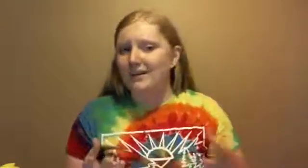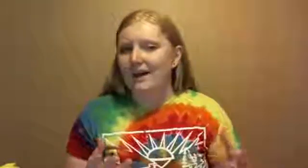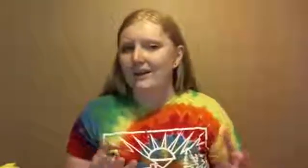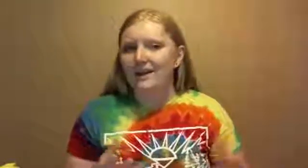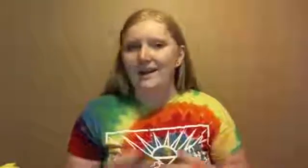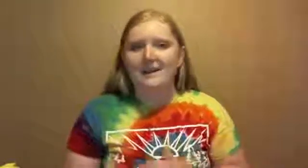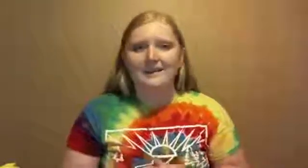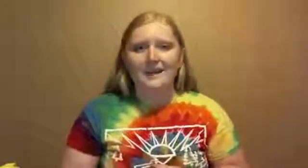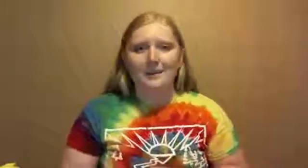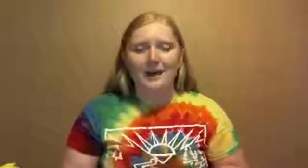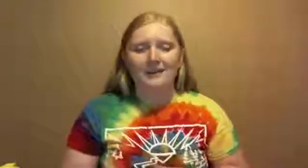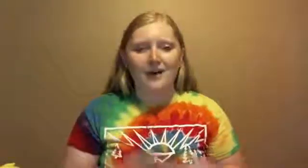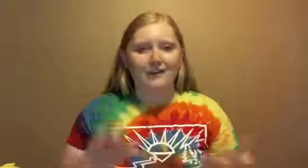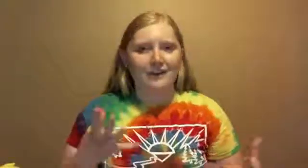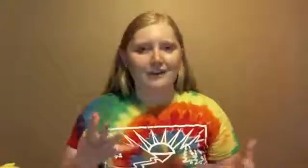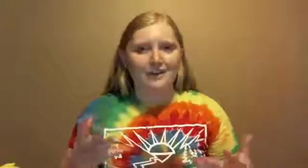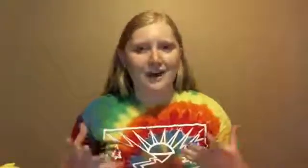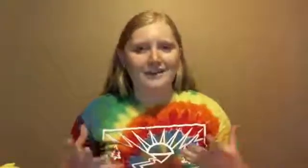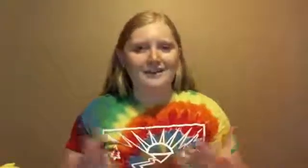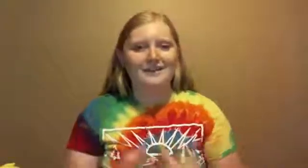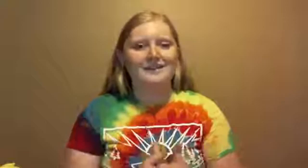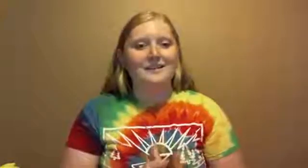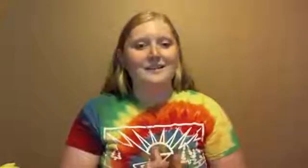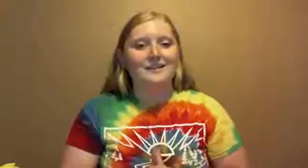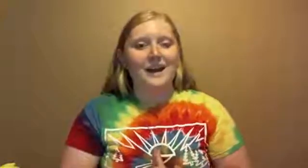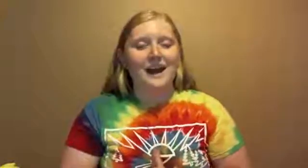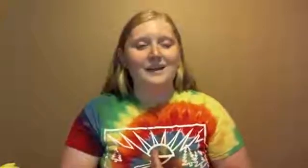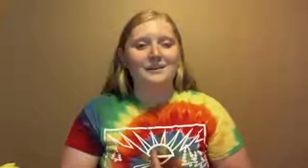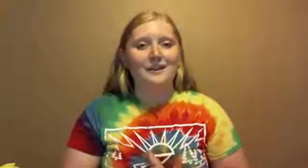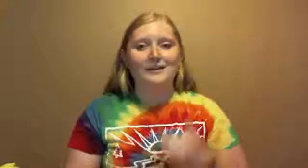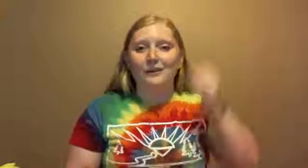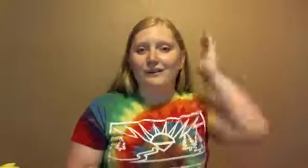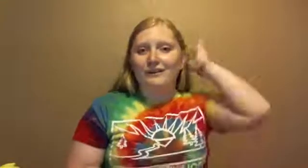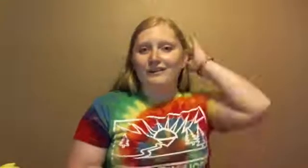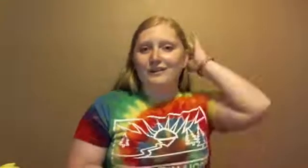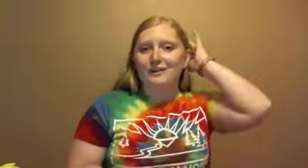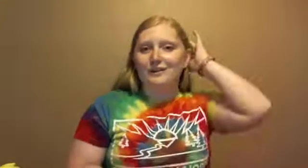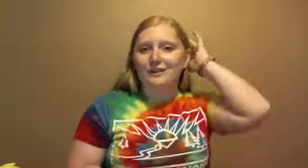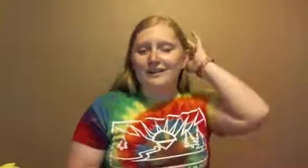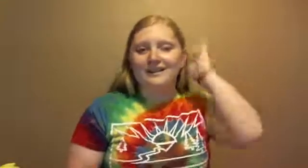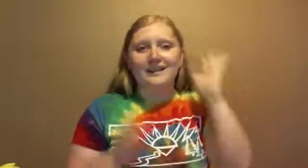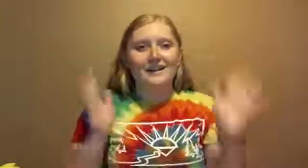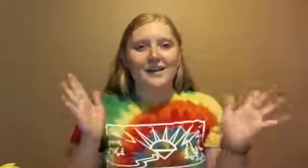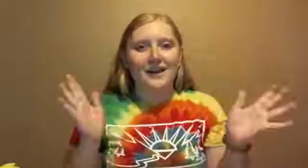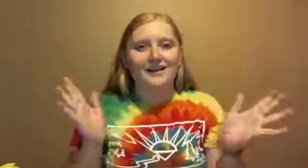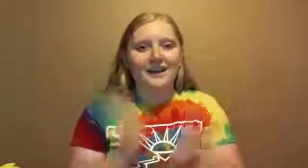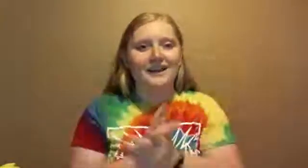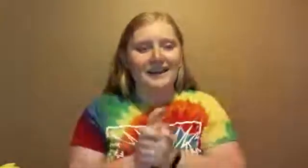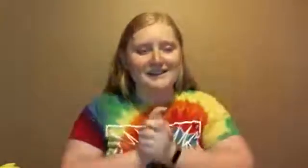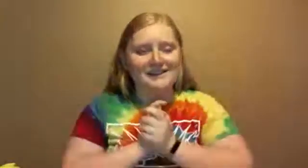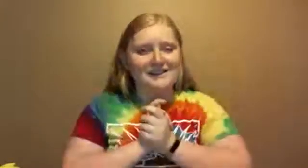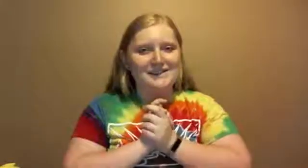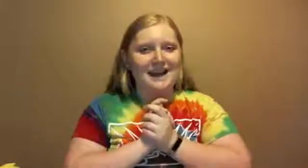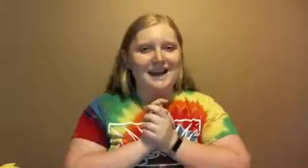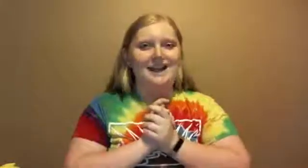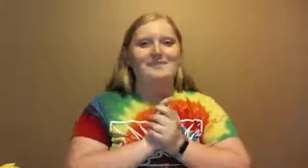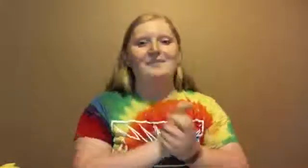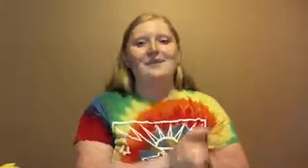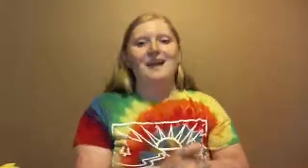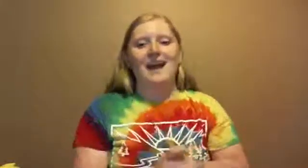about some of our favorite pets. So I am looking forward to seeing you guys again next Tuesday